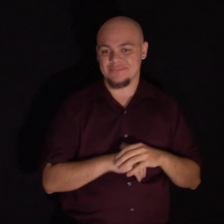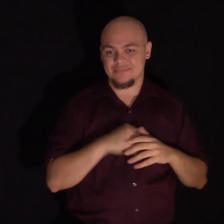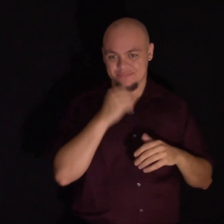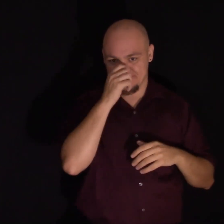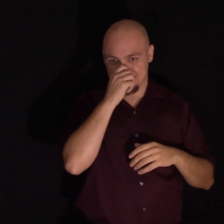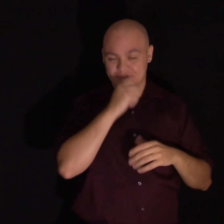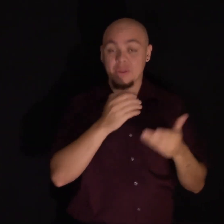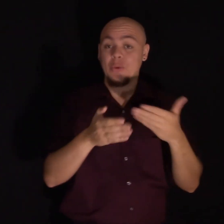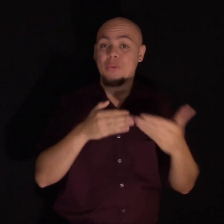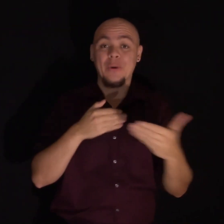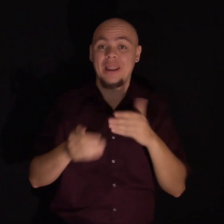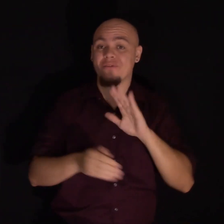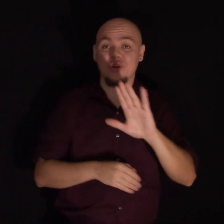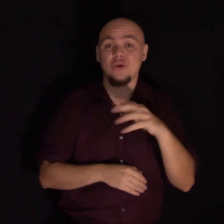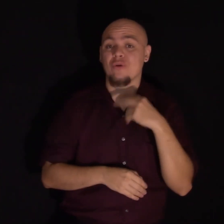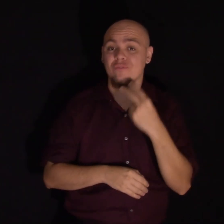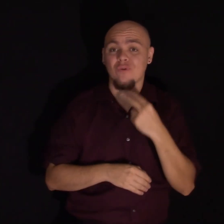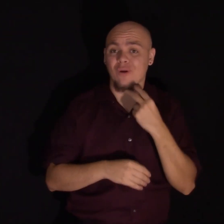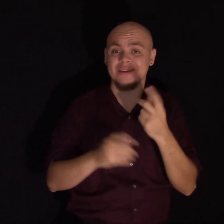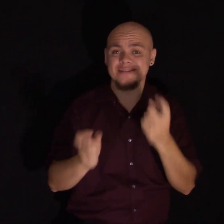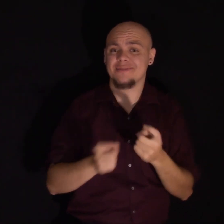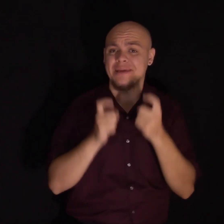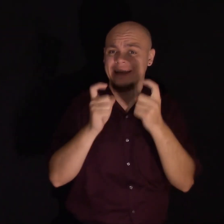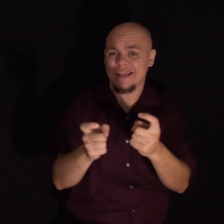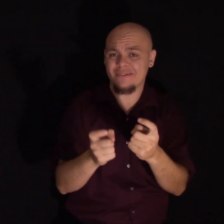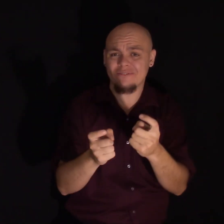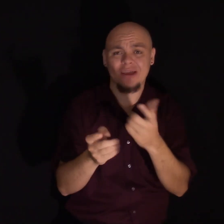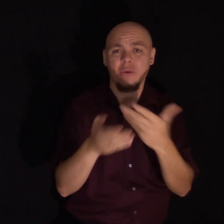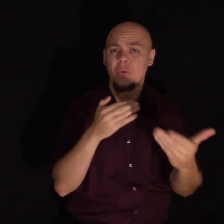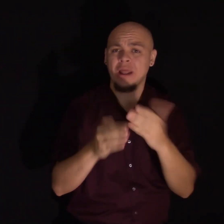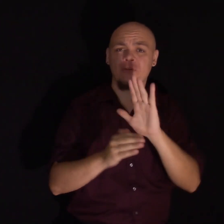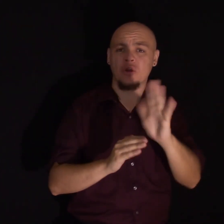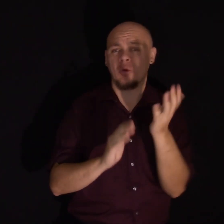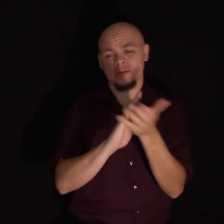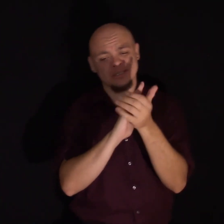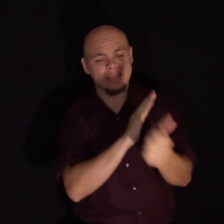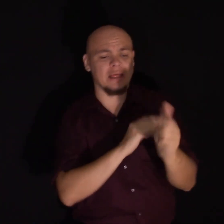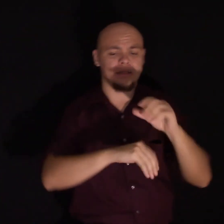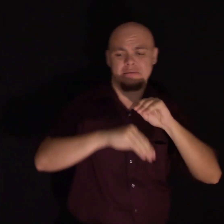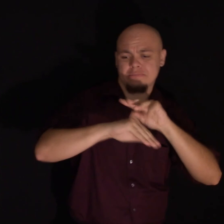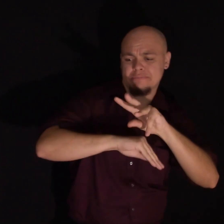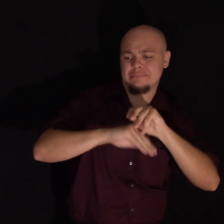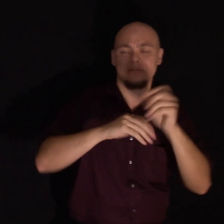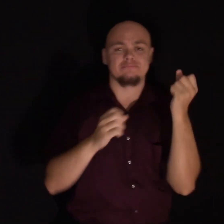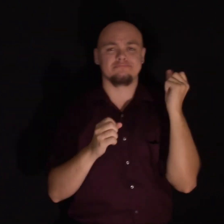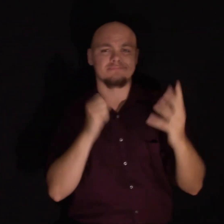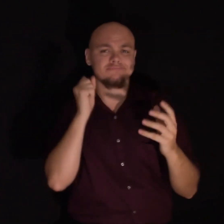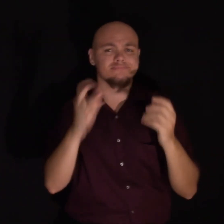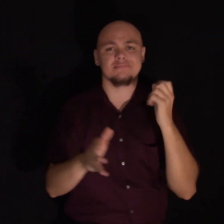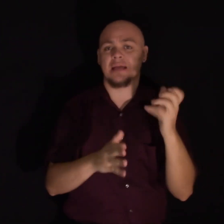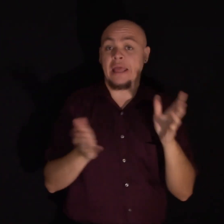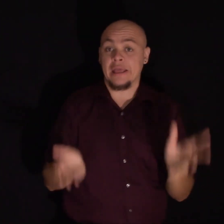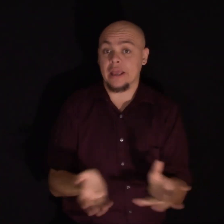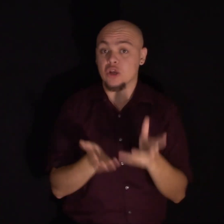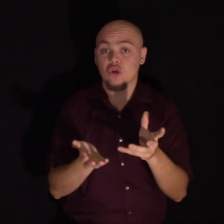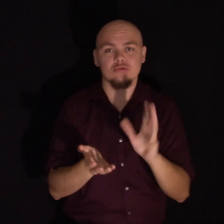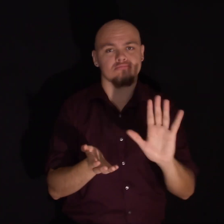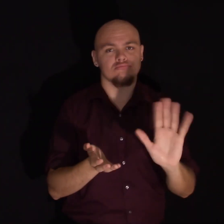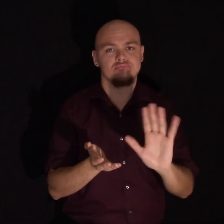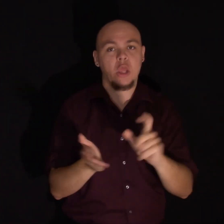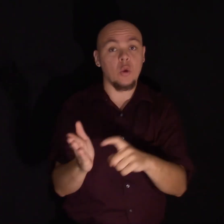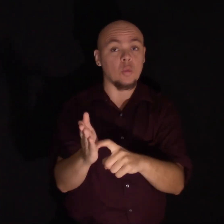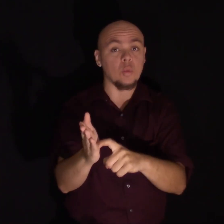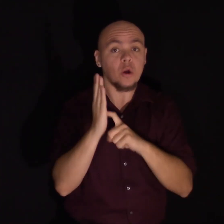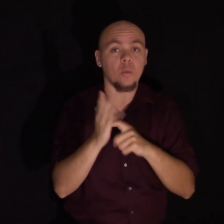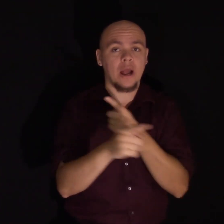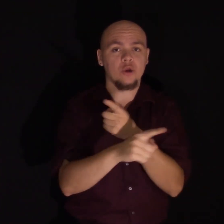Guys, whatever voice you've been gifted with, and it is a gift, I'm here not to encourage, but to demand that you at